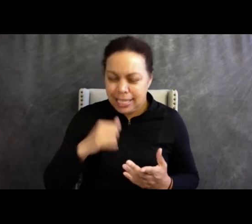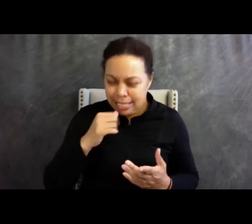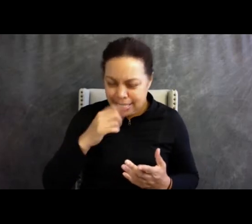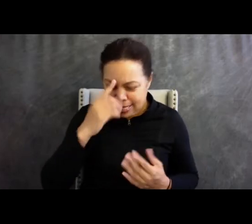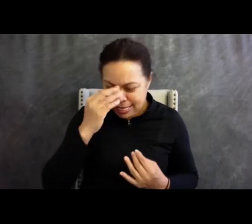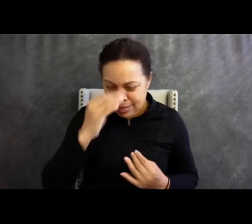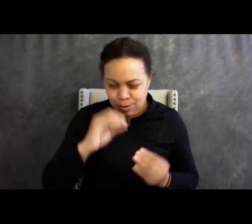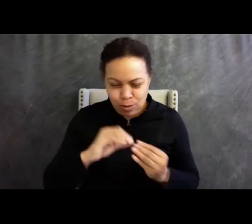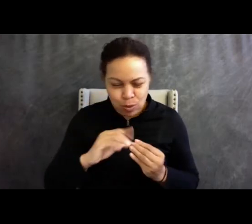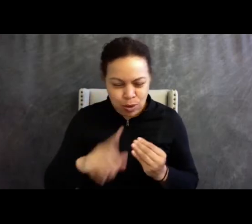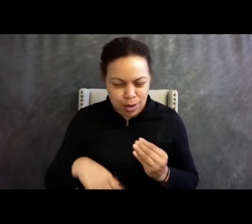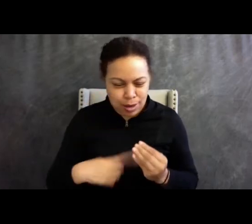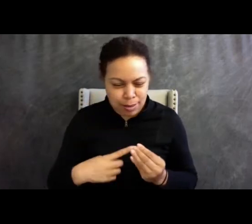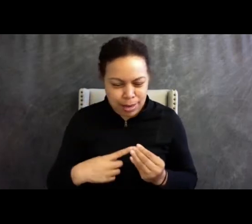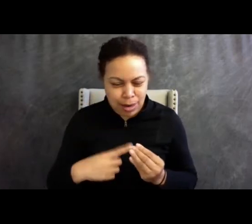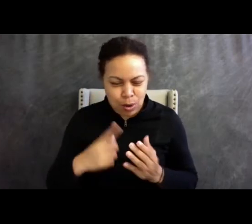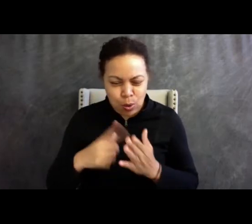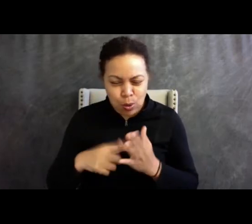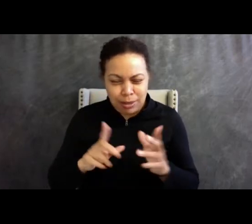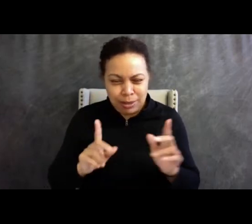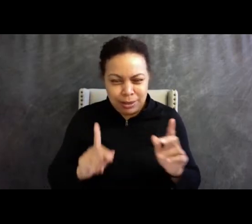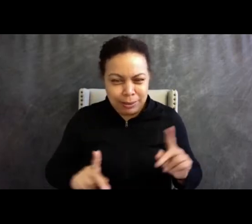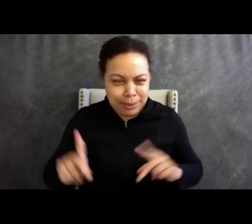what people